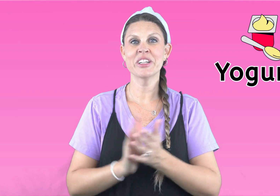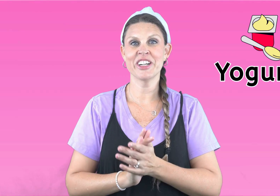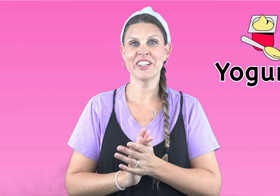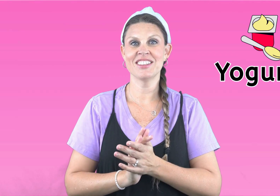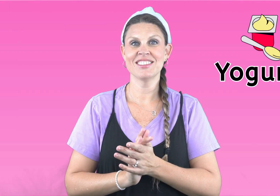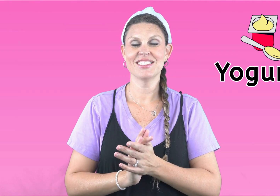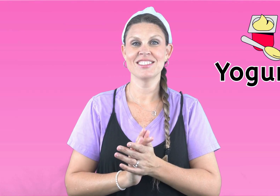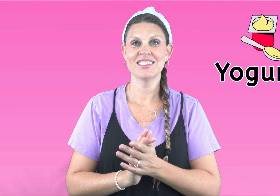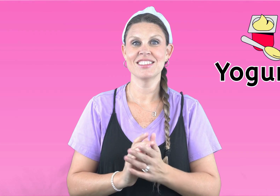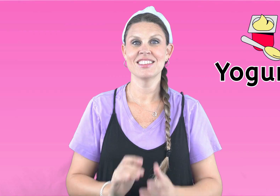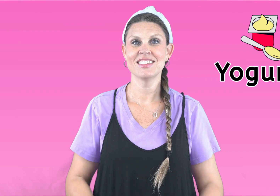yogurt.